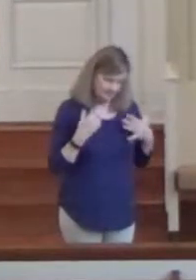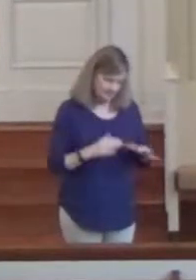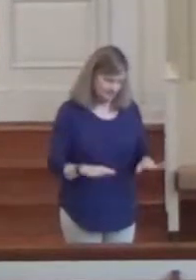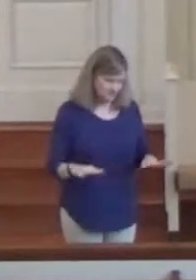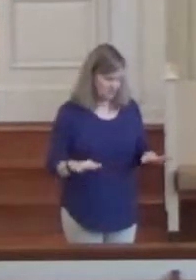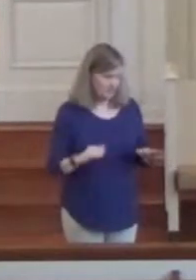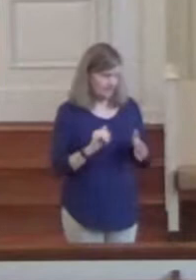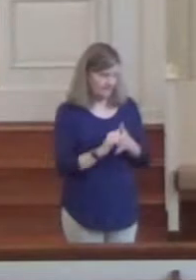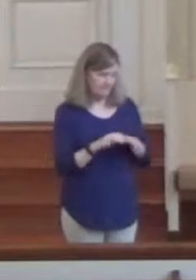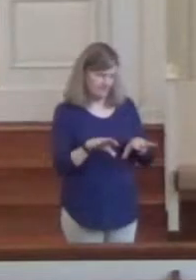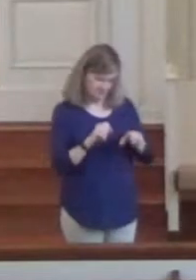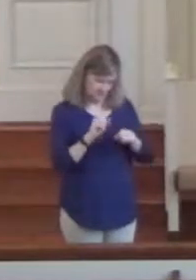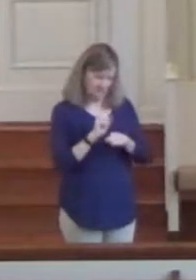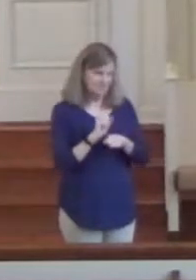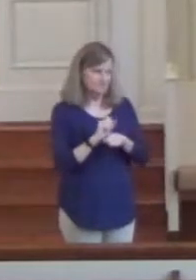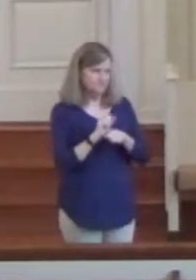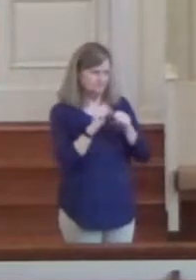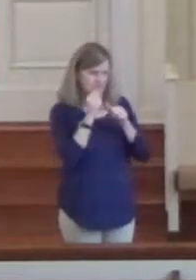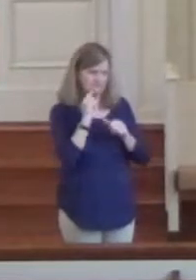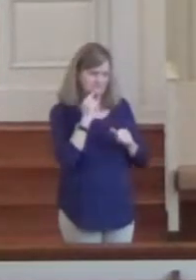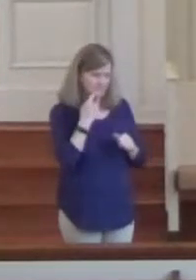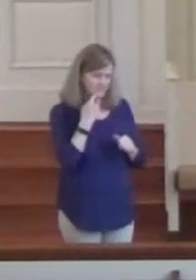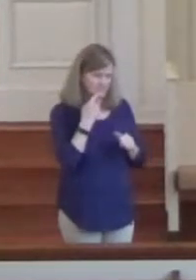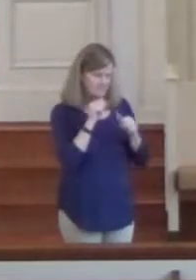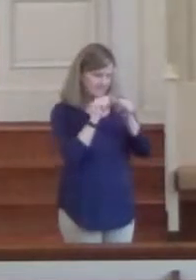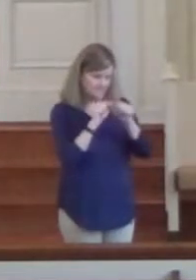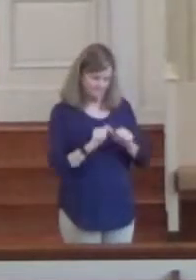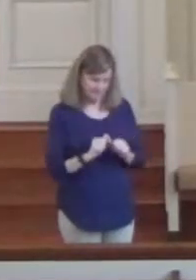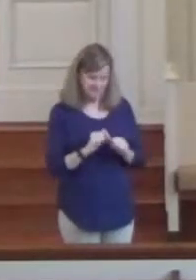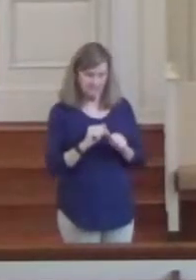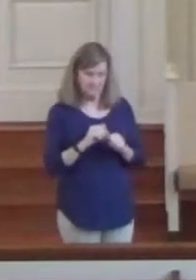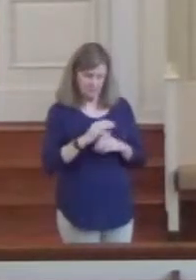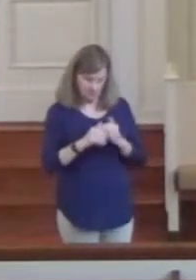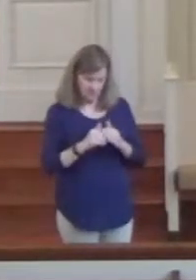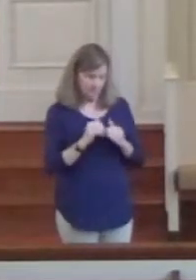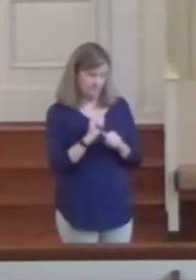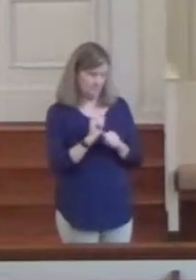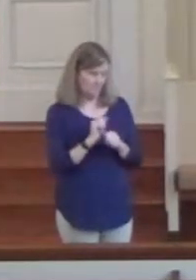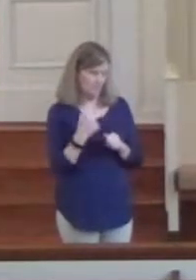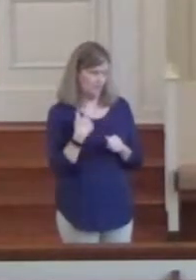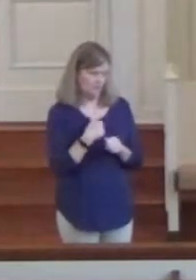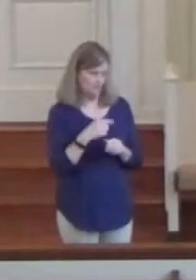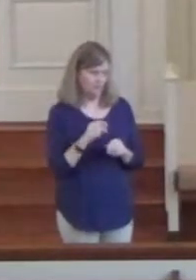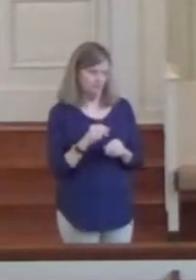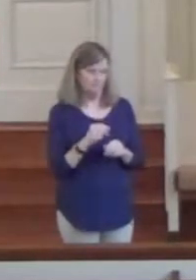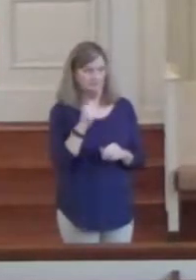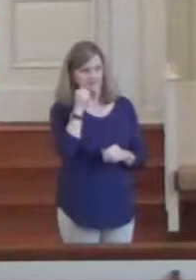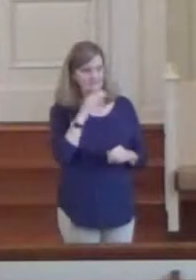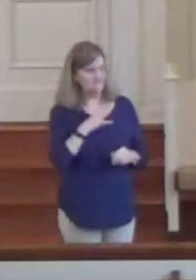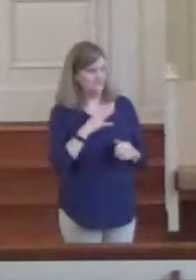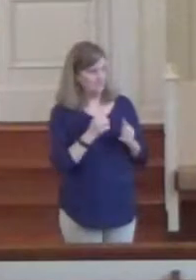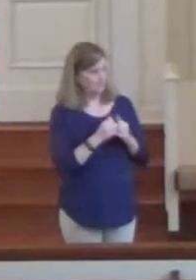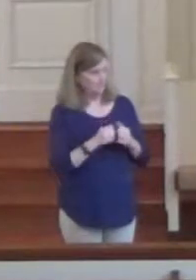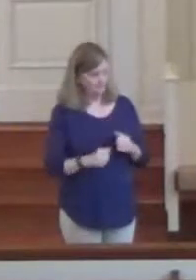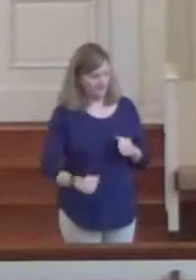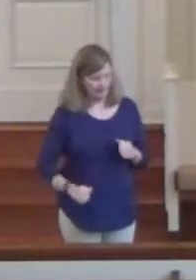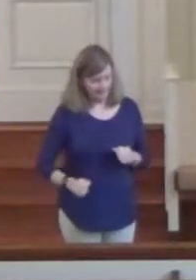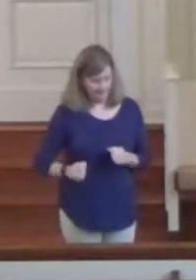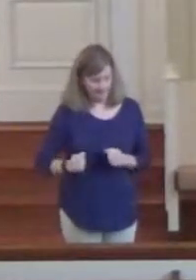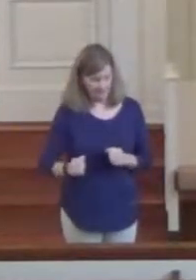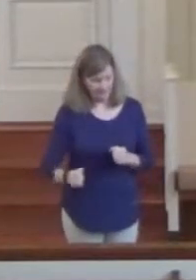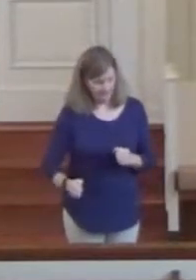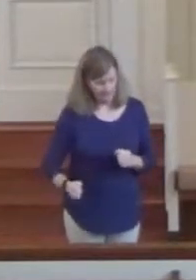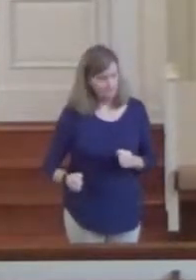takes this work seriously and blesses the rest of the work that we do. It's the lady that is with a cane, and